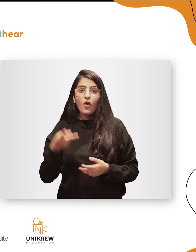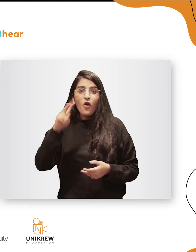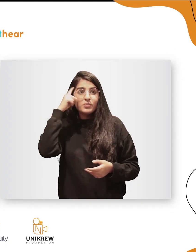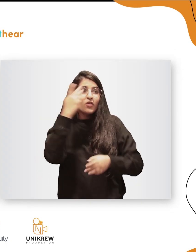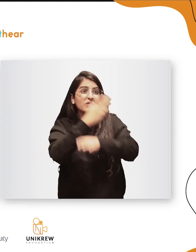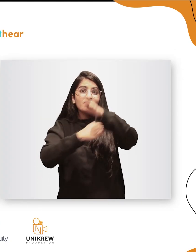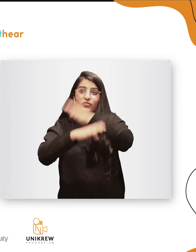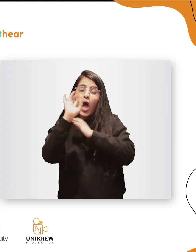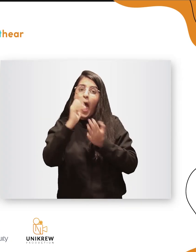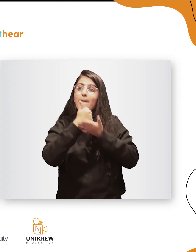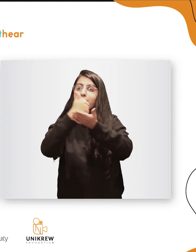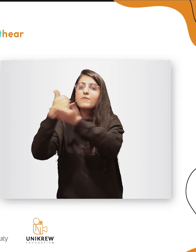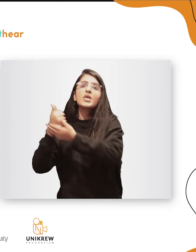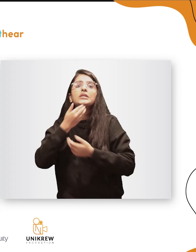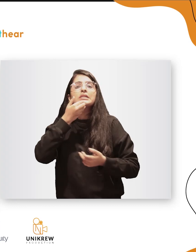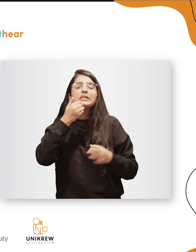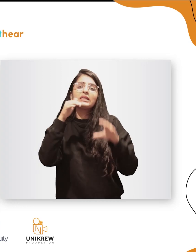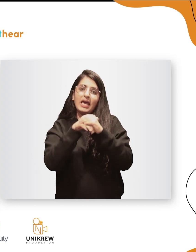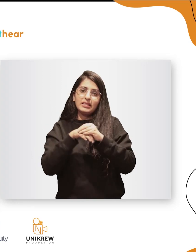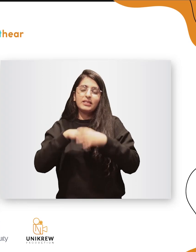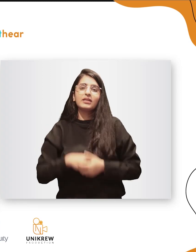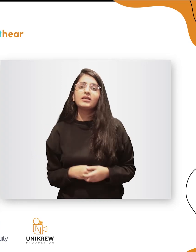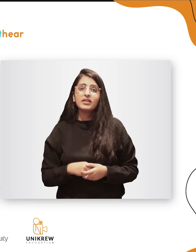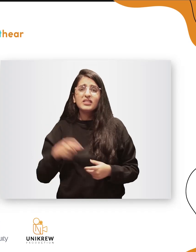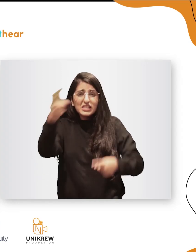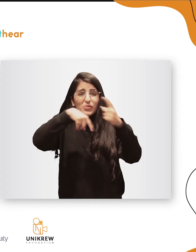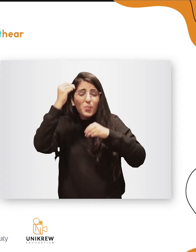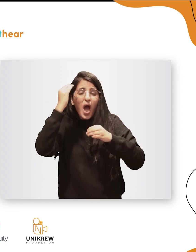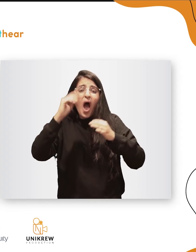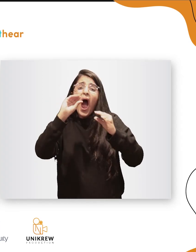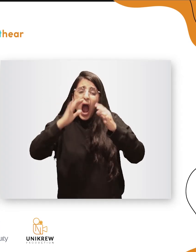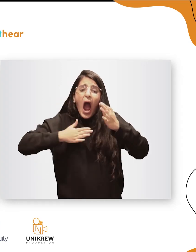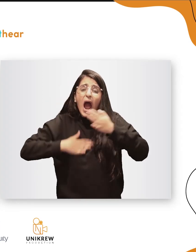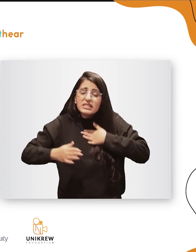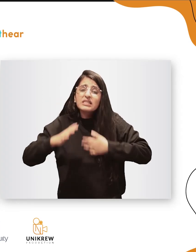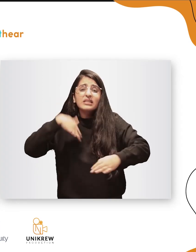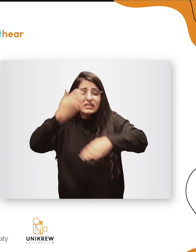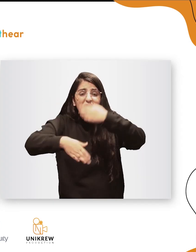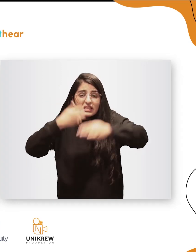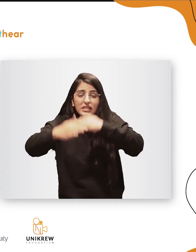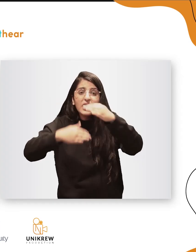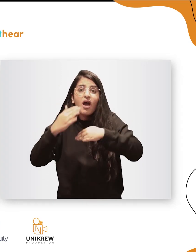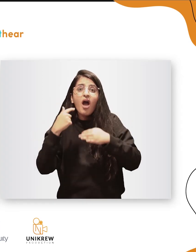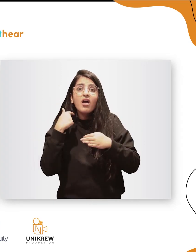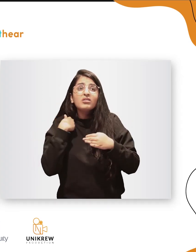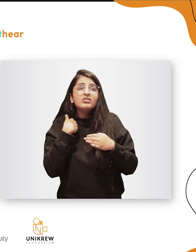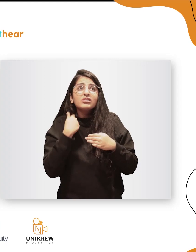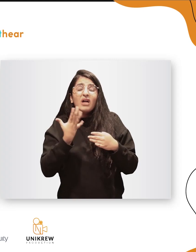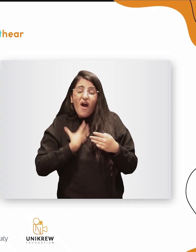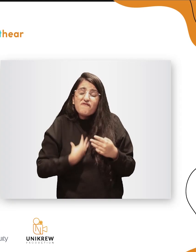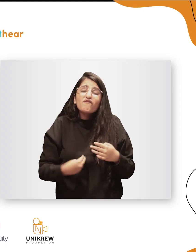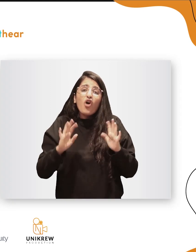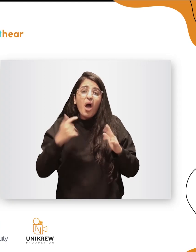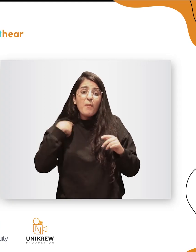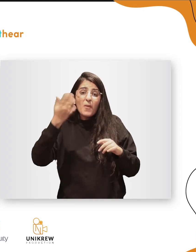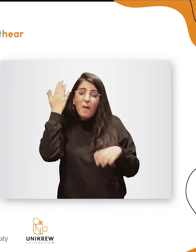the differently abled across the province. So small steps that we're taking. Unfortunately, we haven't